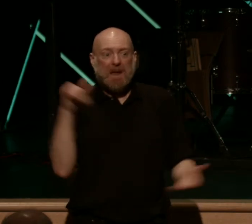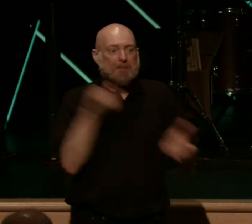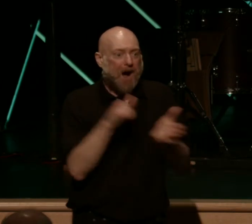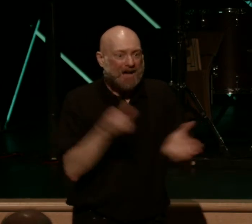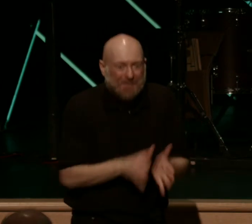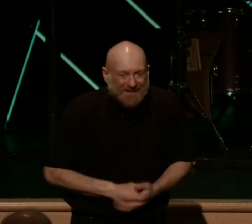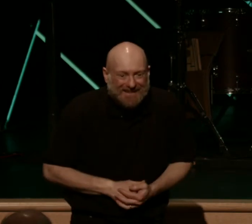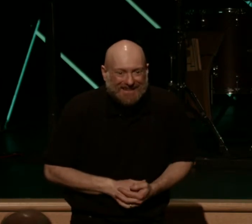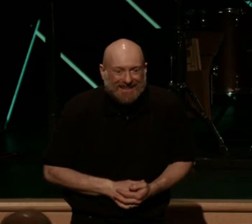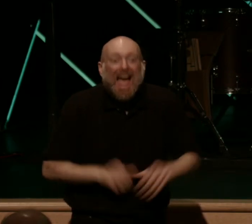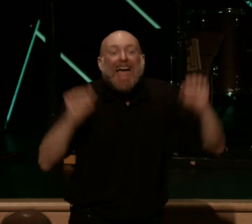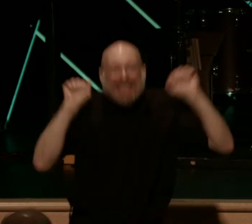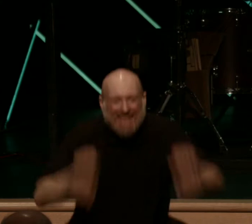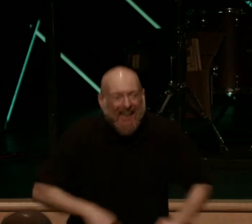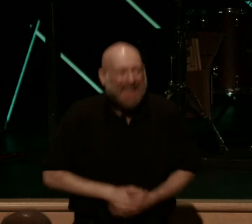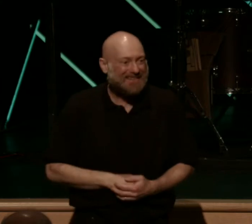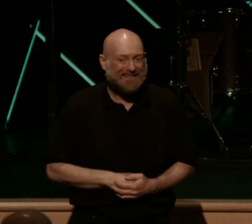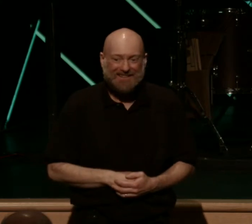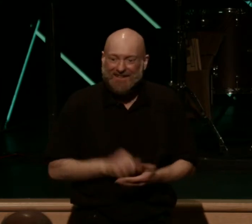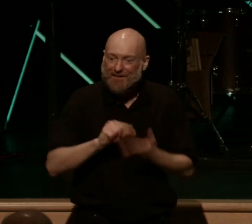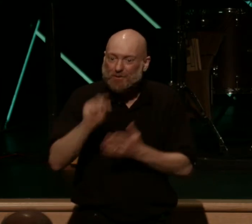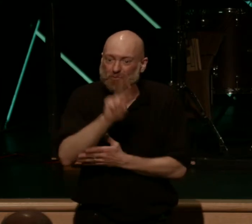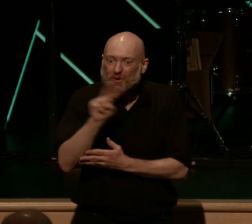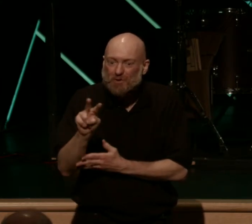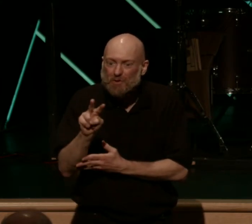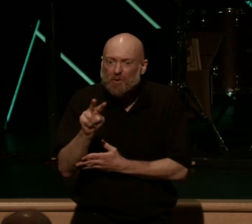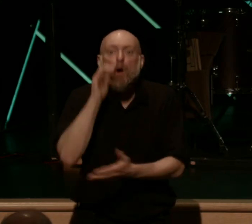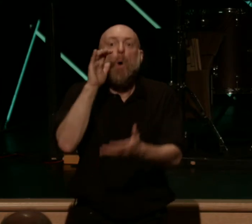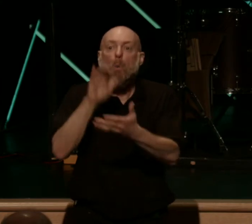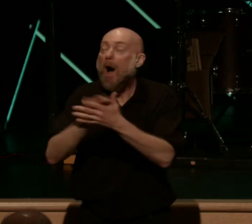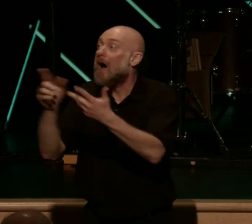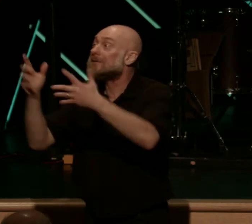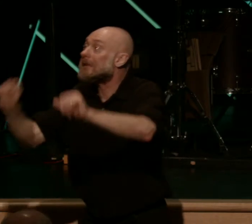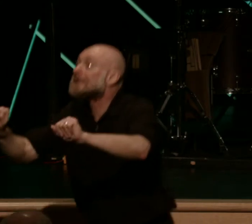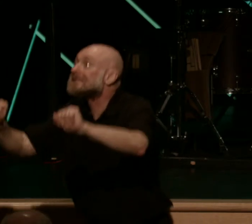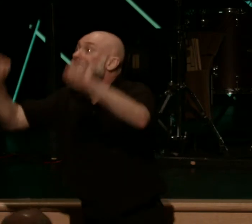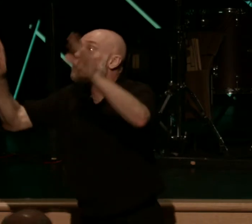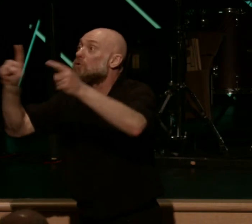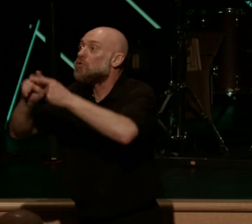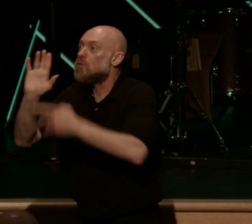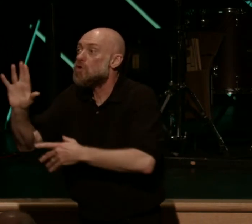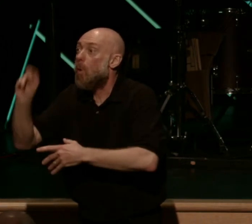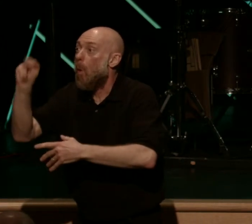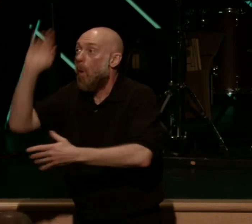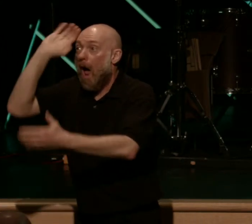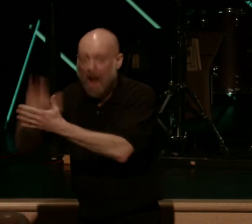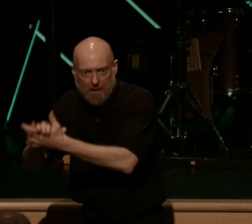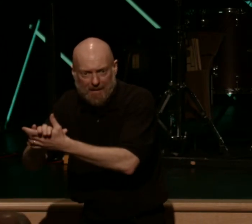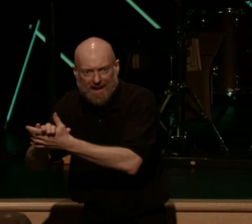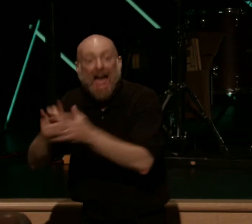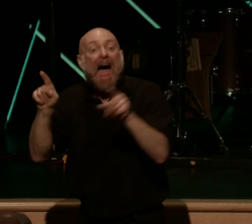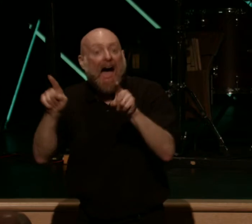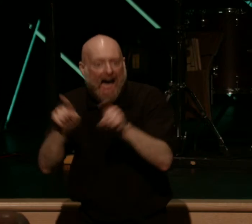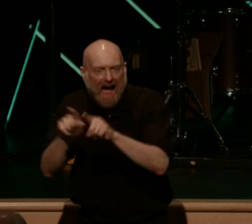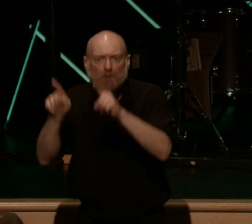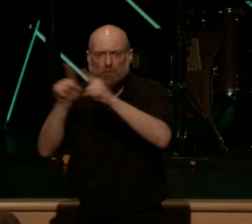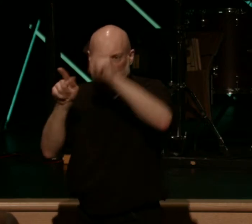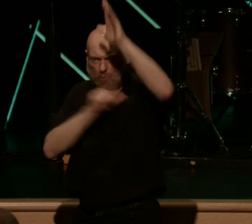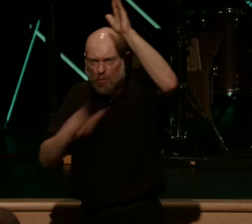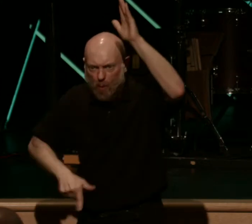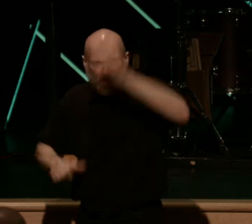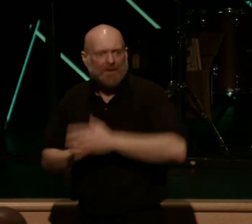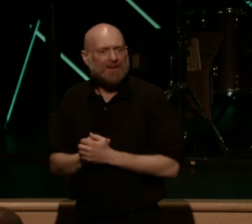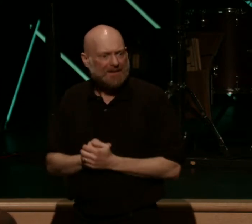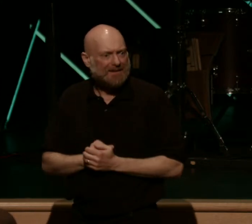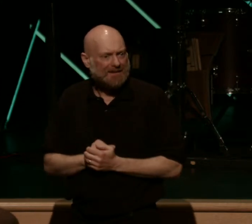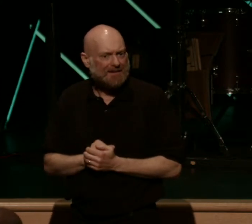Impossible, which is verse 22. Wives, submit to your own husbands as to the Lord.